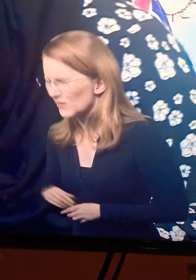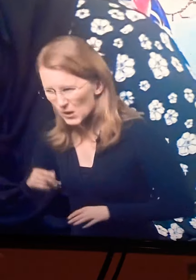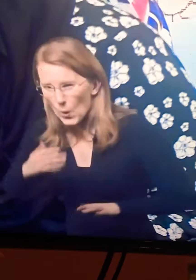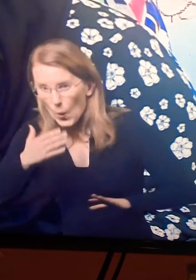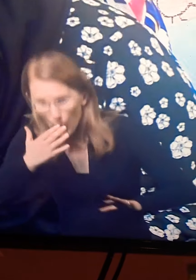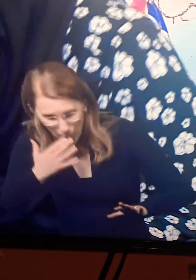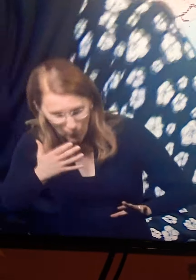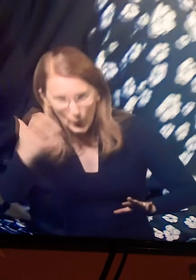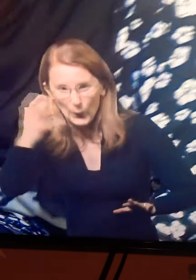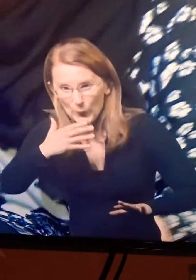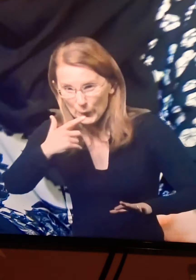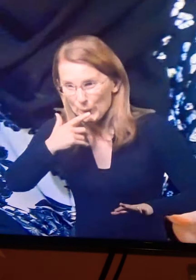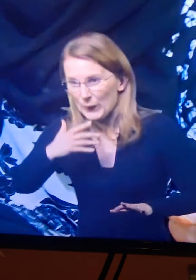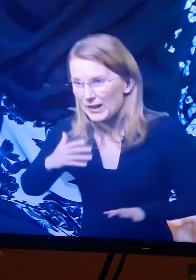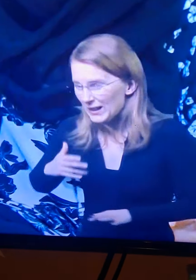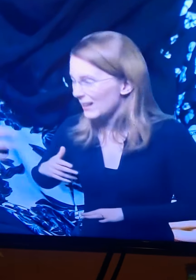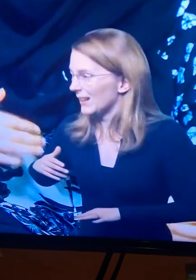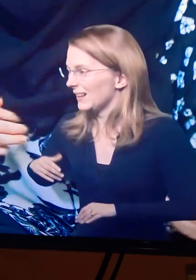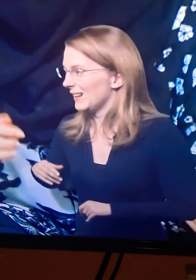Right.